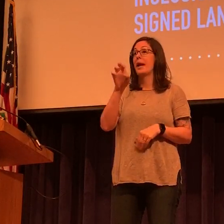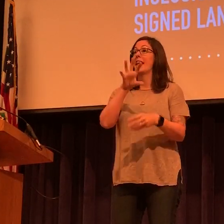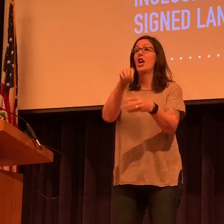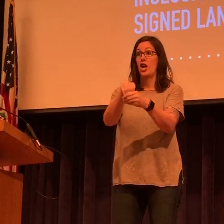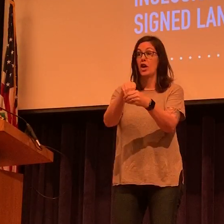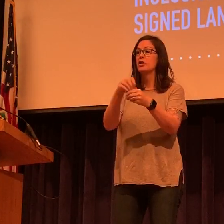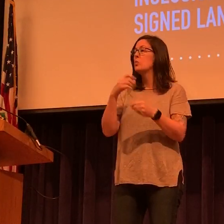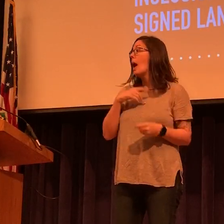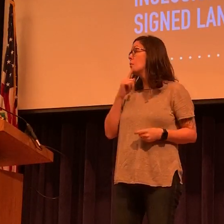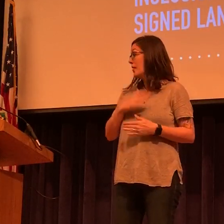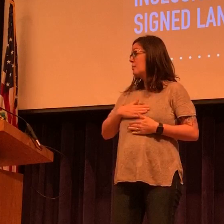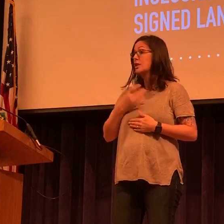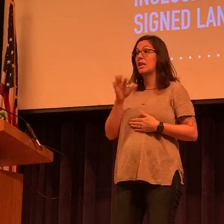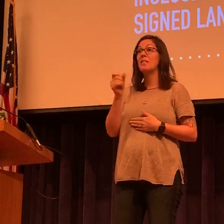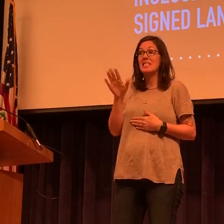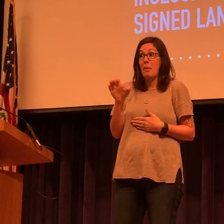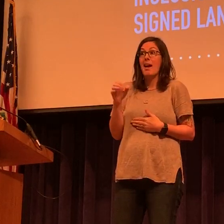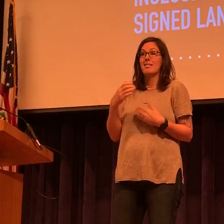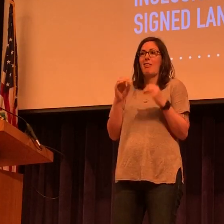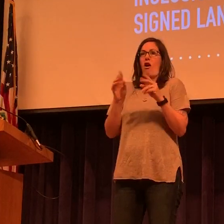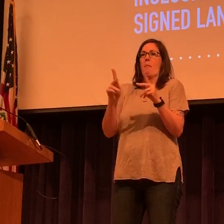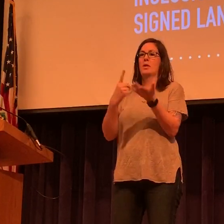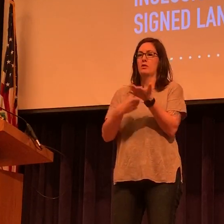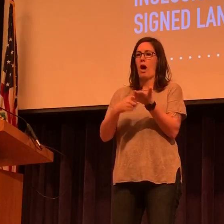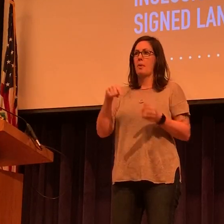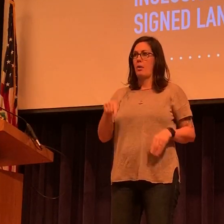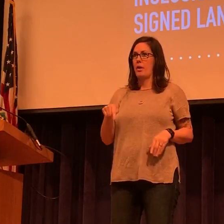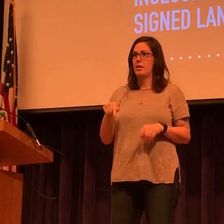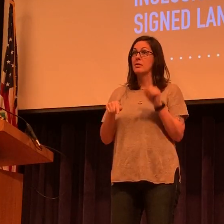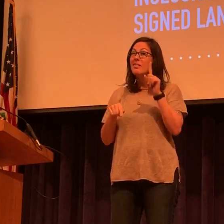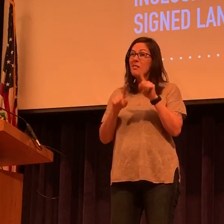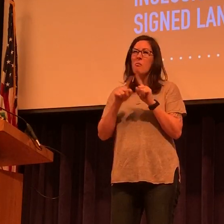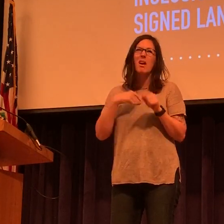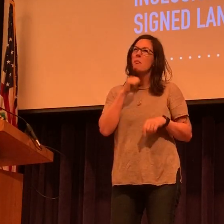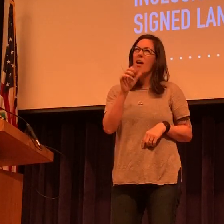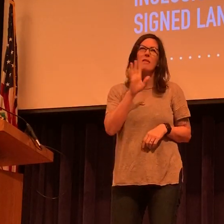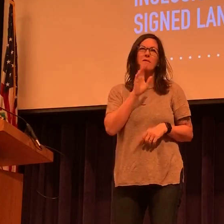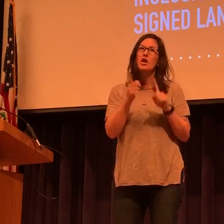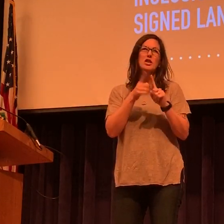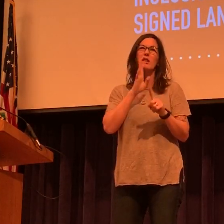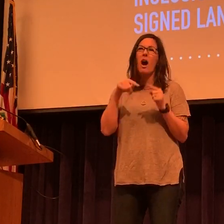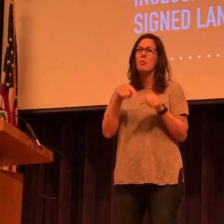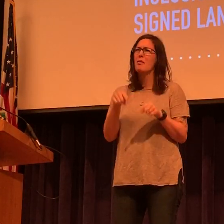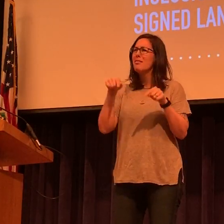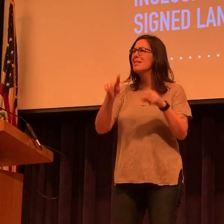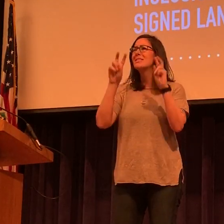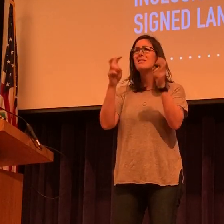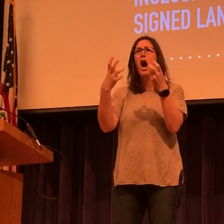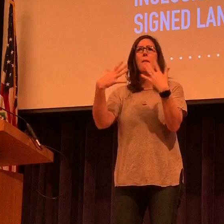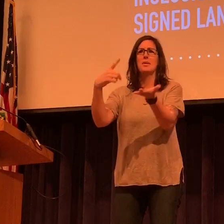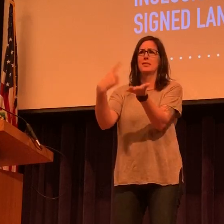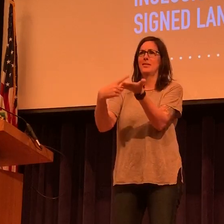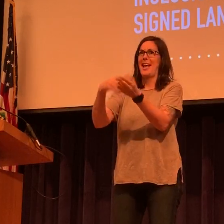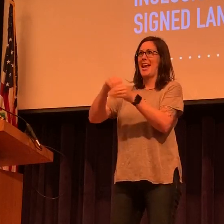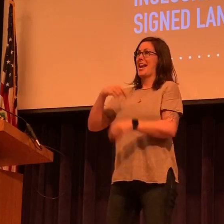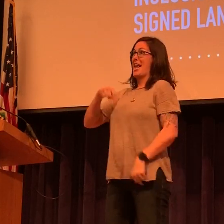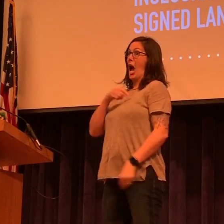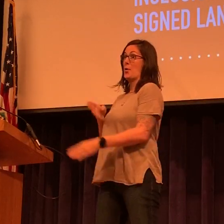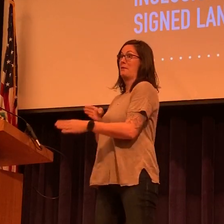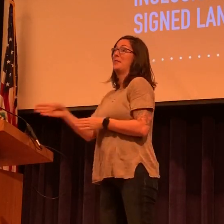languages are rarely included in broader discussions, so I'm grateful to have the space to talk about this, but I'm not the first by any means to talk